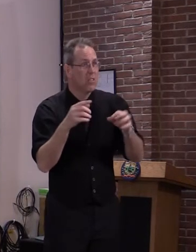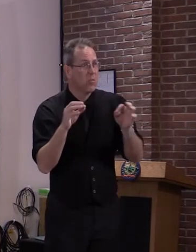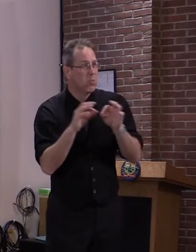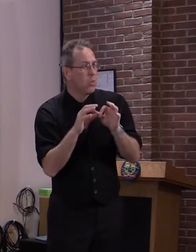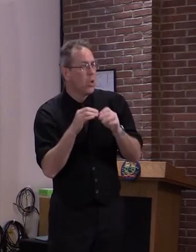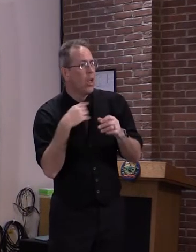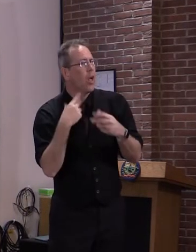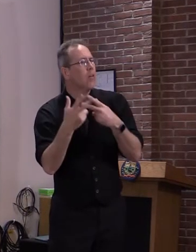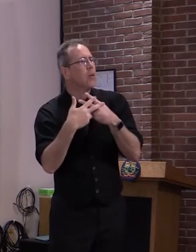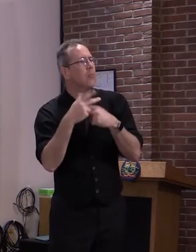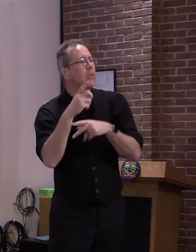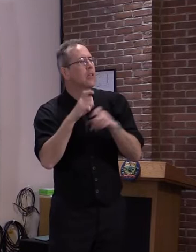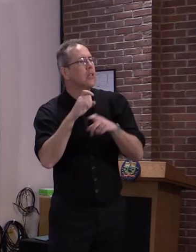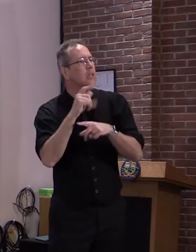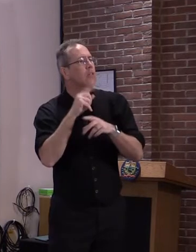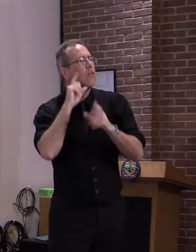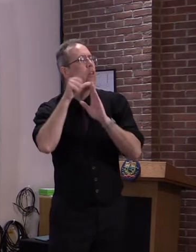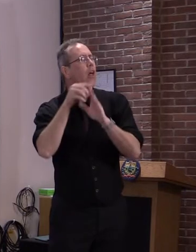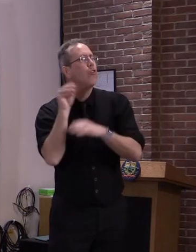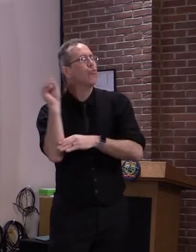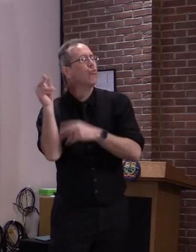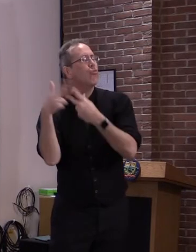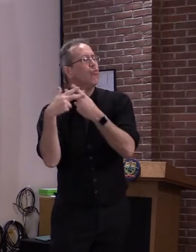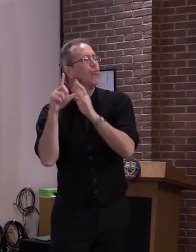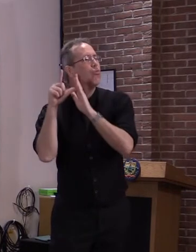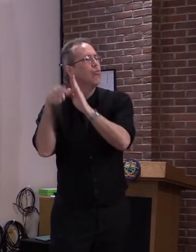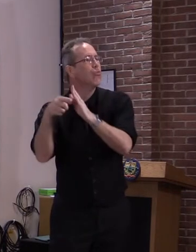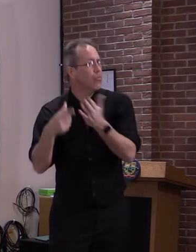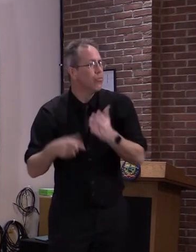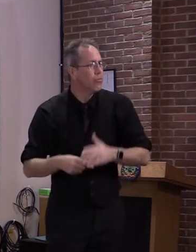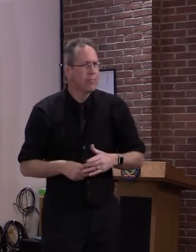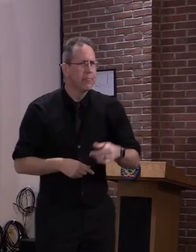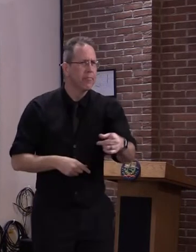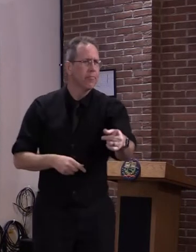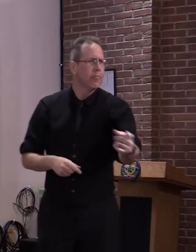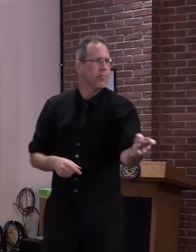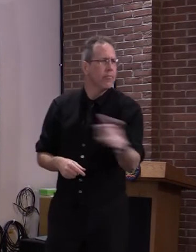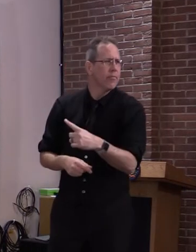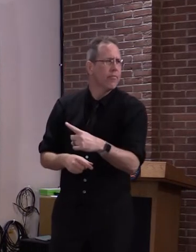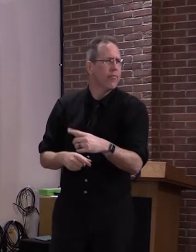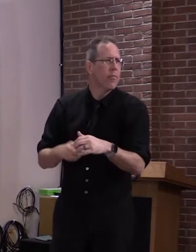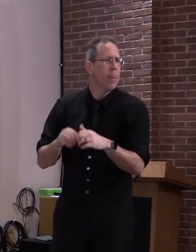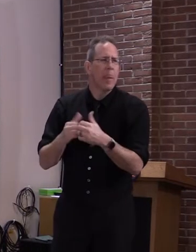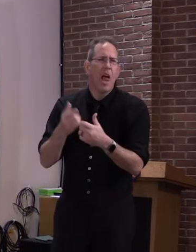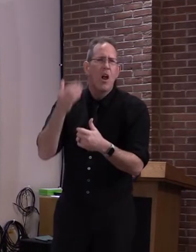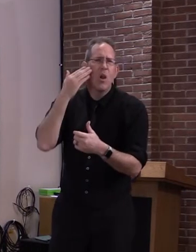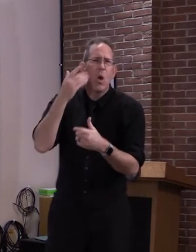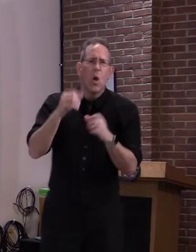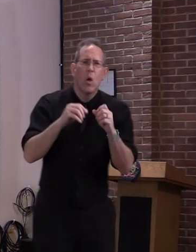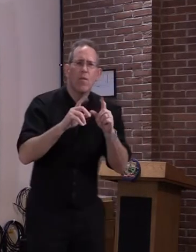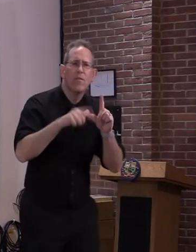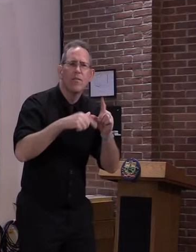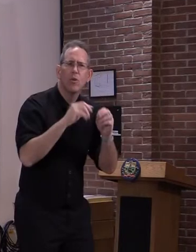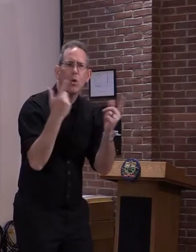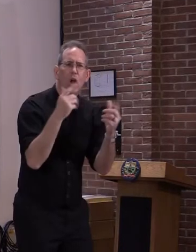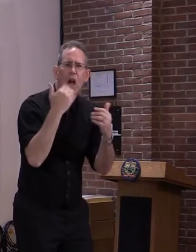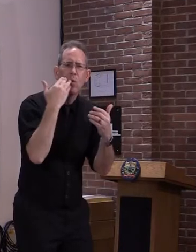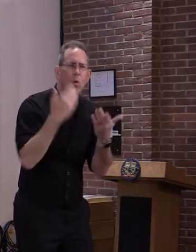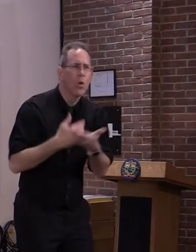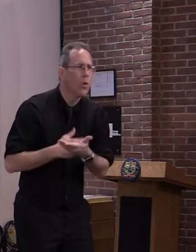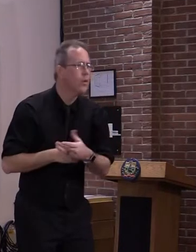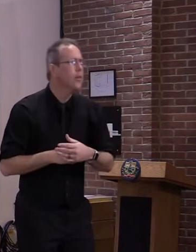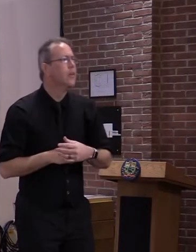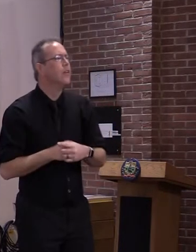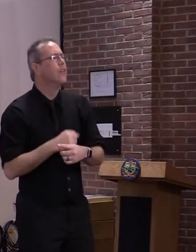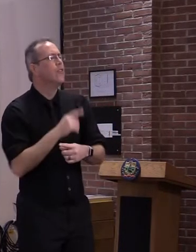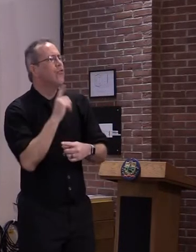the other that those will be, that we'll be able to extend past the? Yeah, I would have thought we would have heard from the FDA by now,